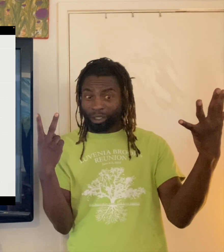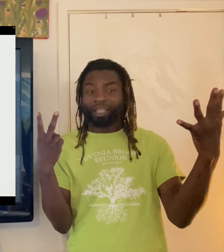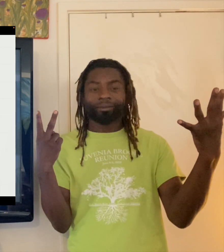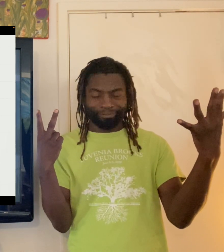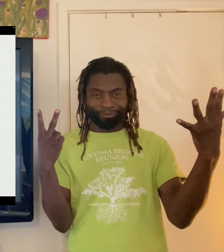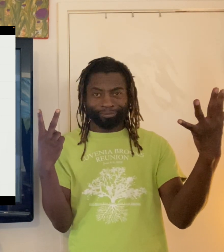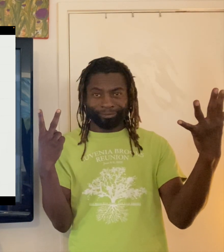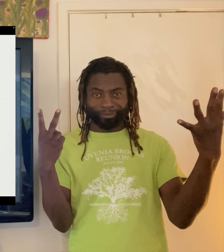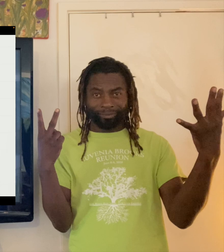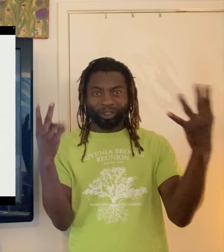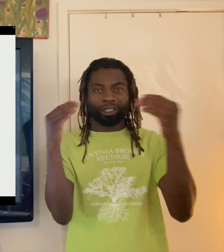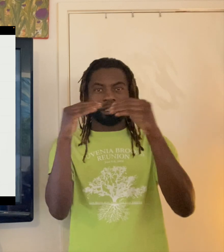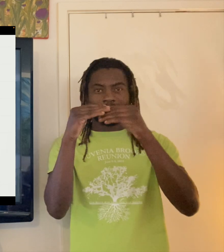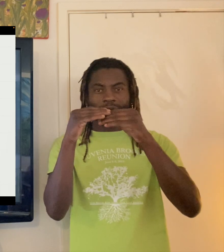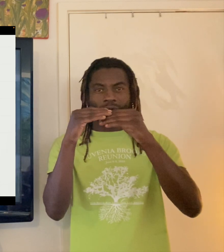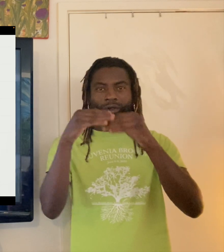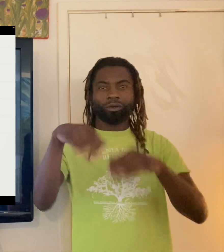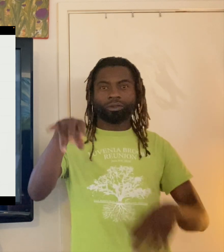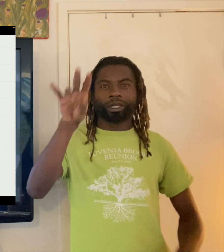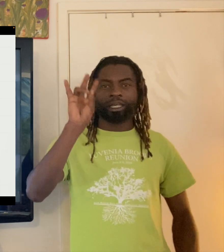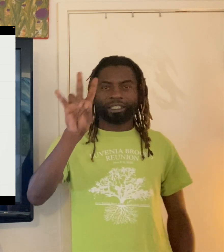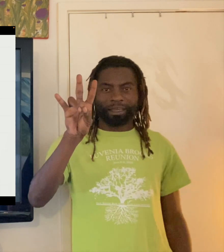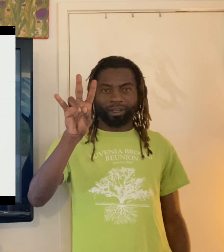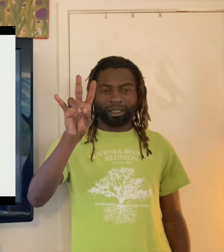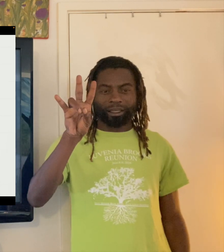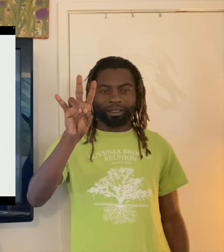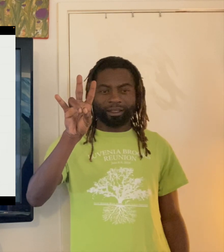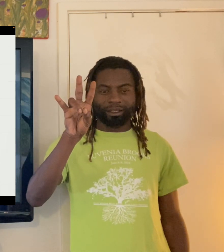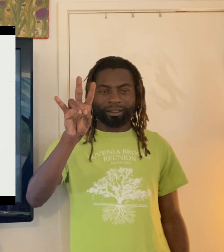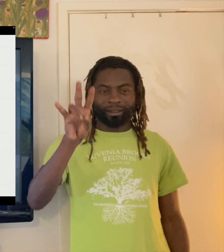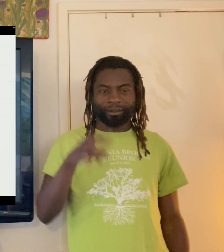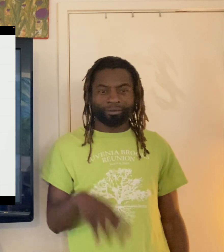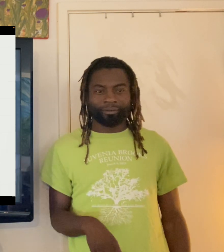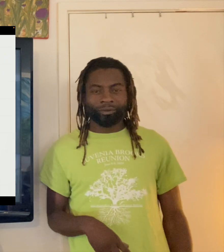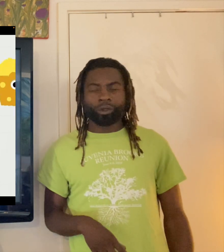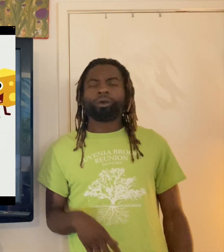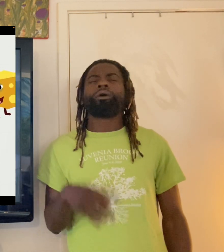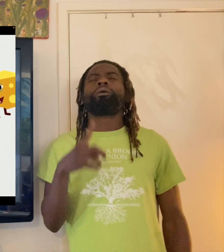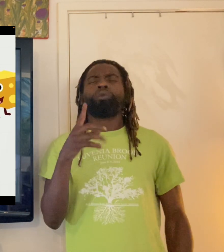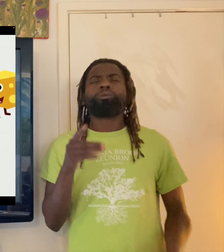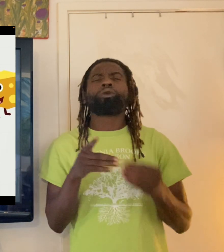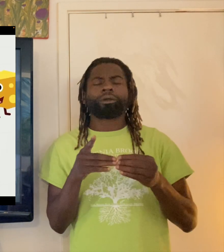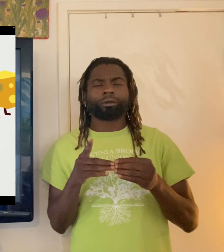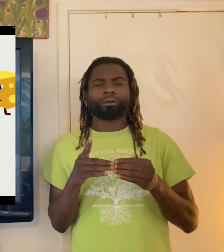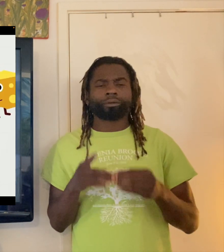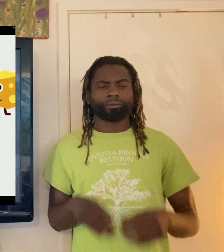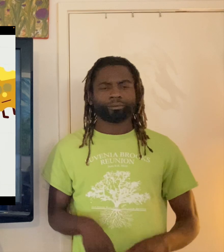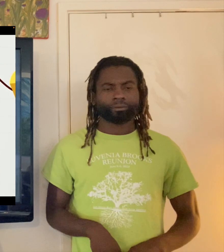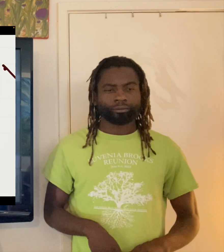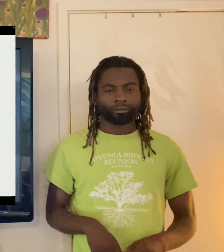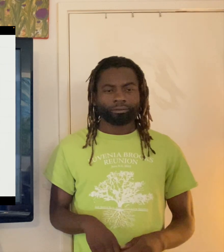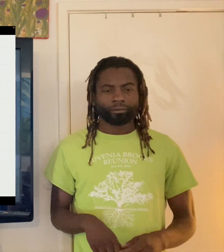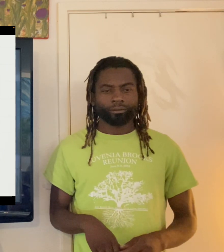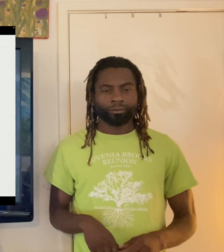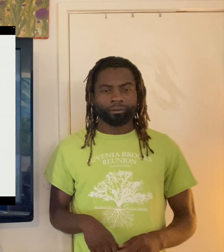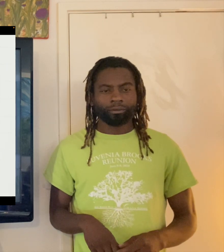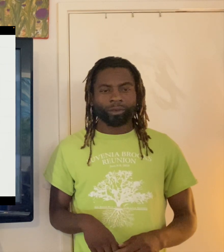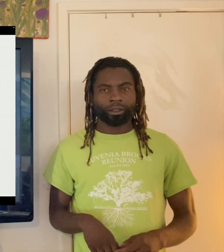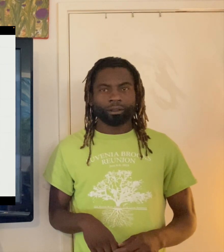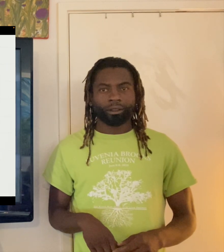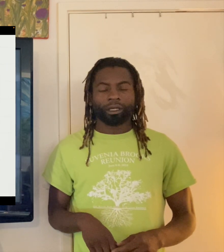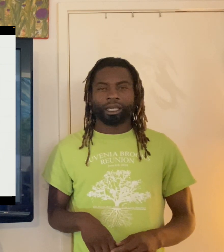numbers 5 and 2 also make the number 7. Wow! 7! Okay, one more. How